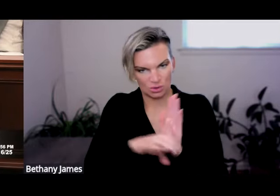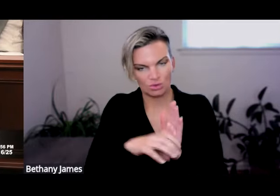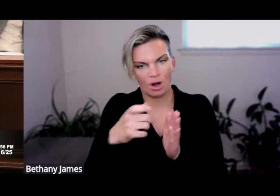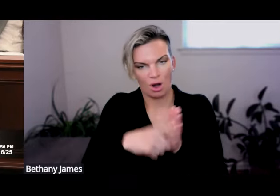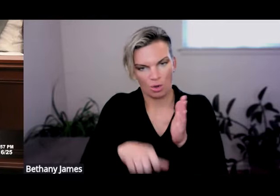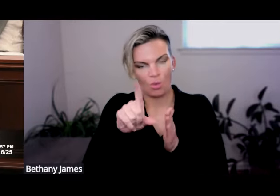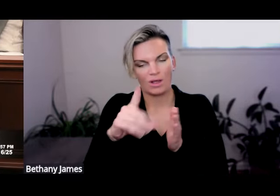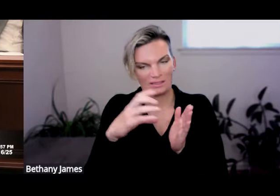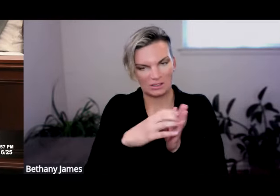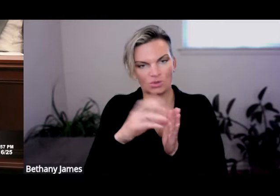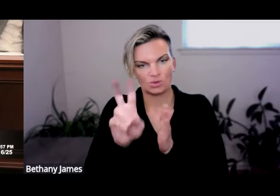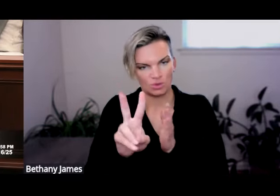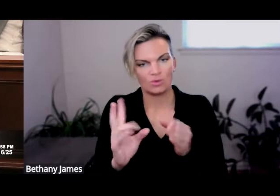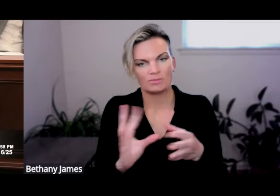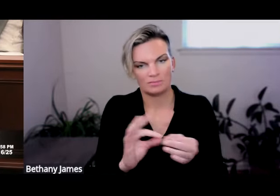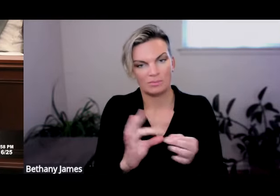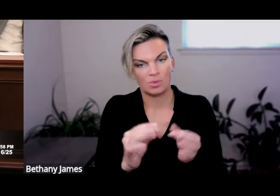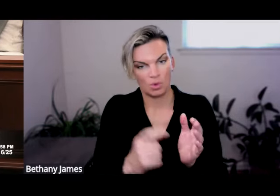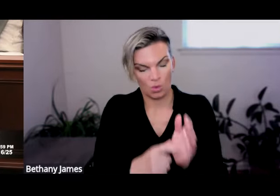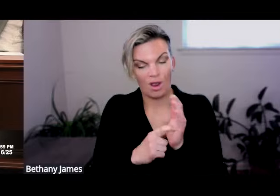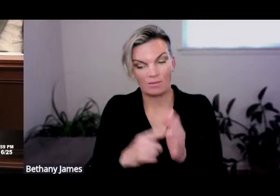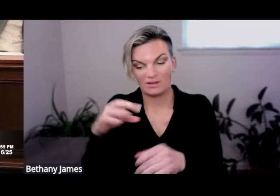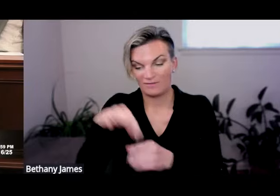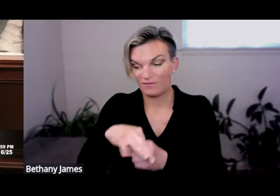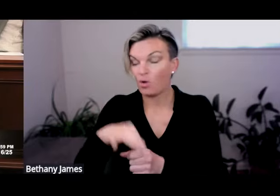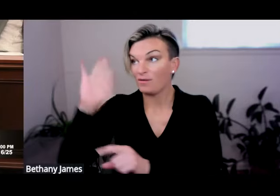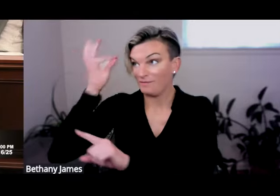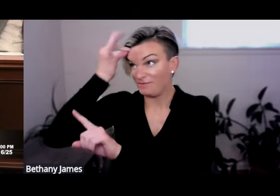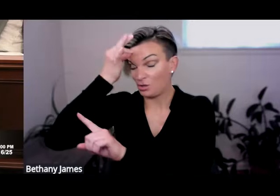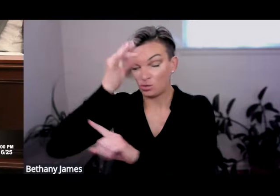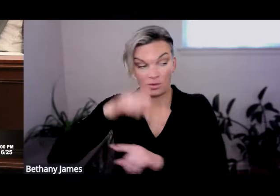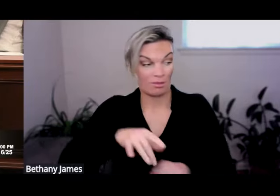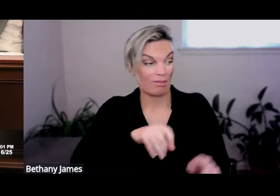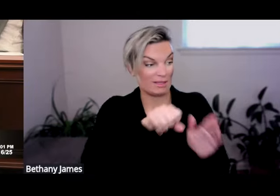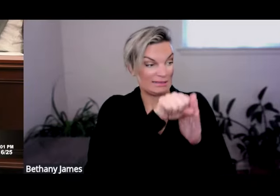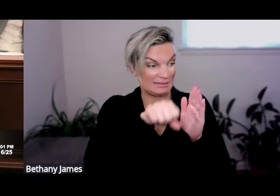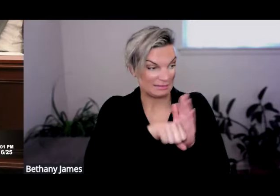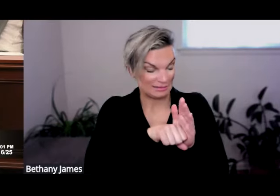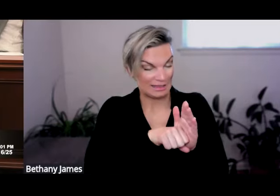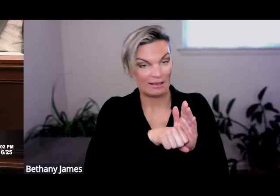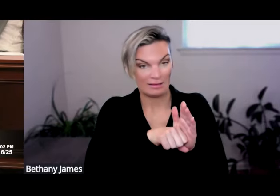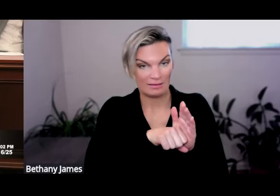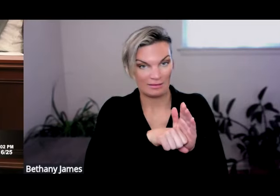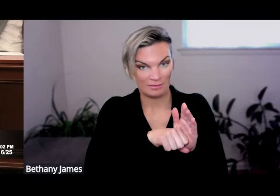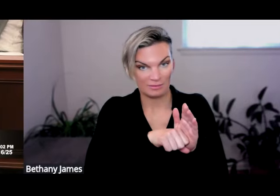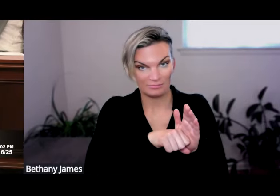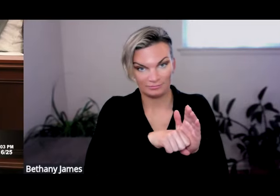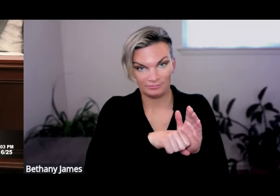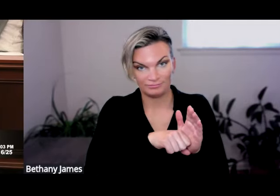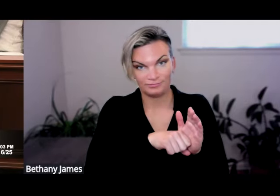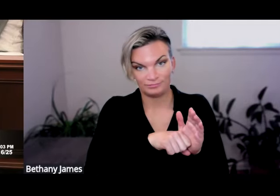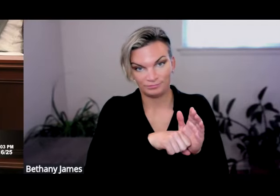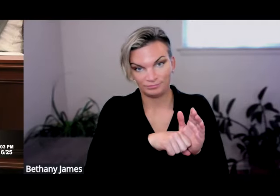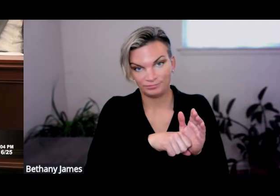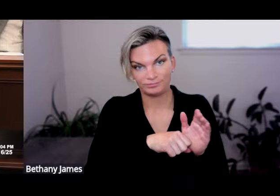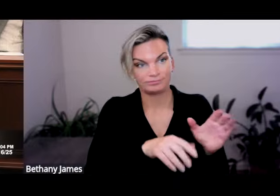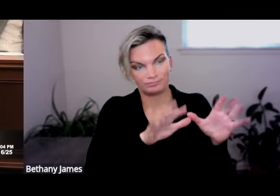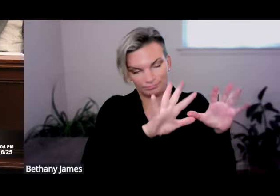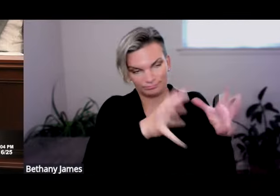elections are the same as to vote in for the largest chamber of your